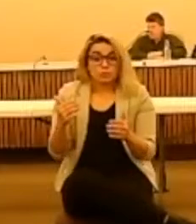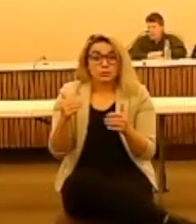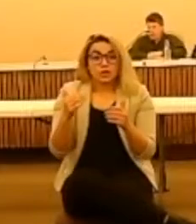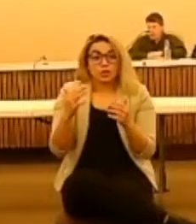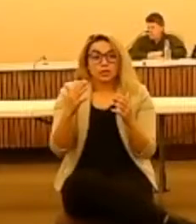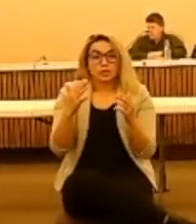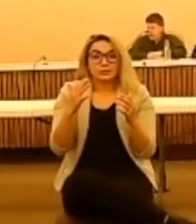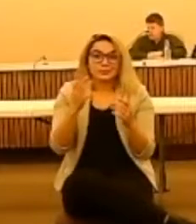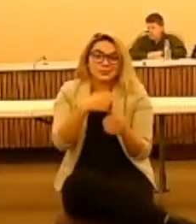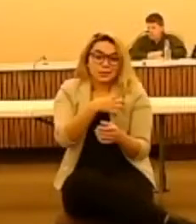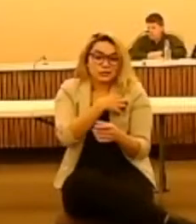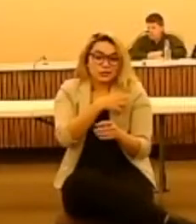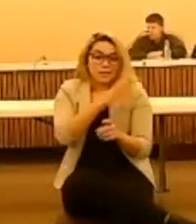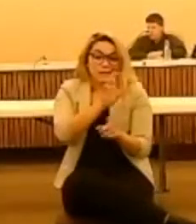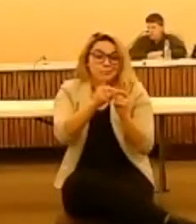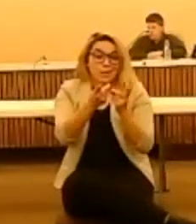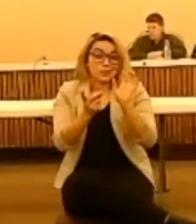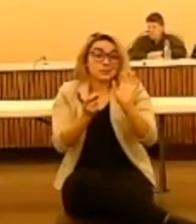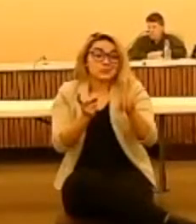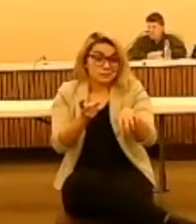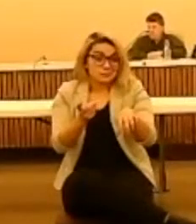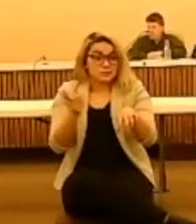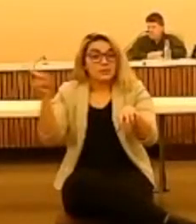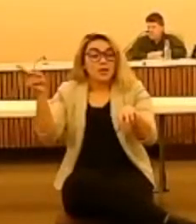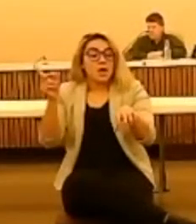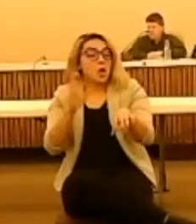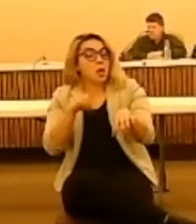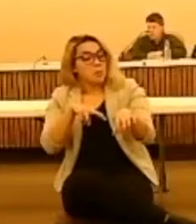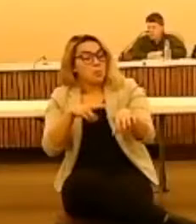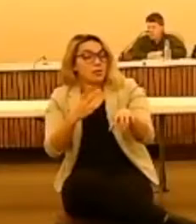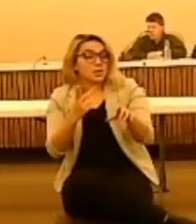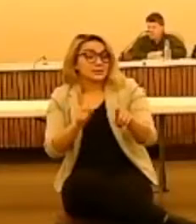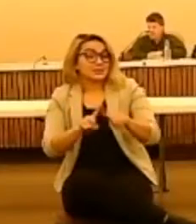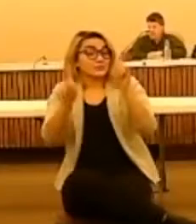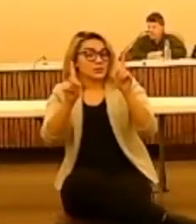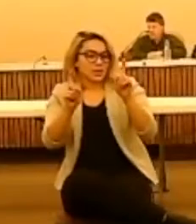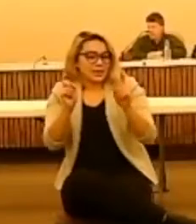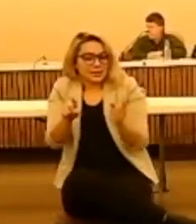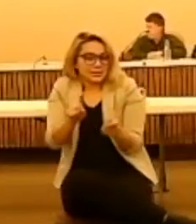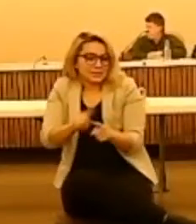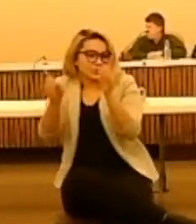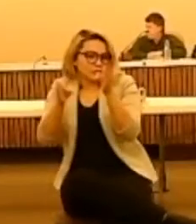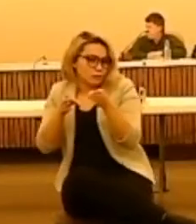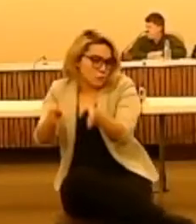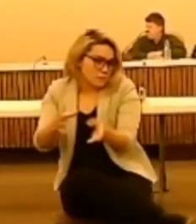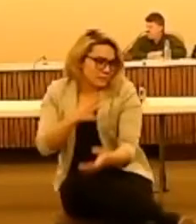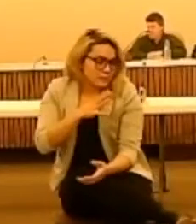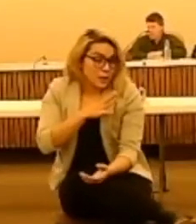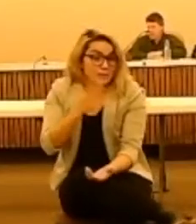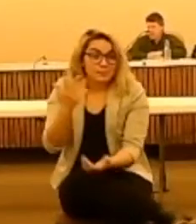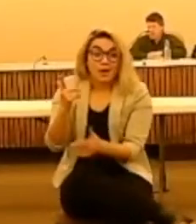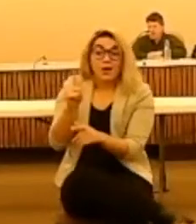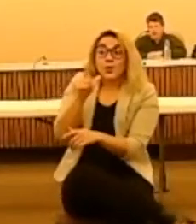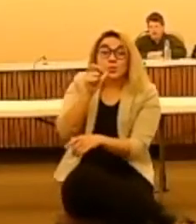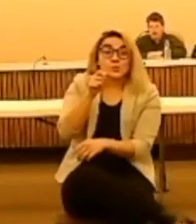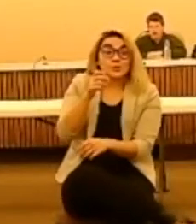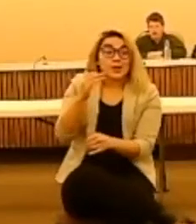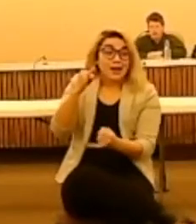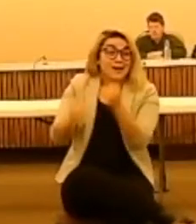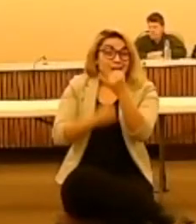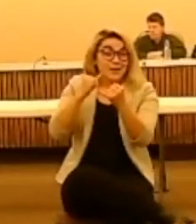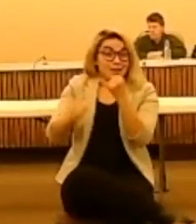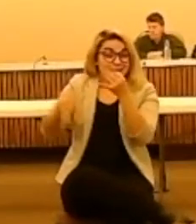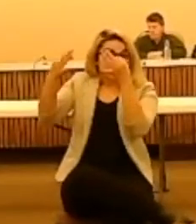aren't unresponsive. They are much more responsive than the state, but ultimately, again, it is their decision. And right now, when they look at